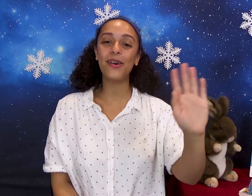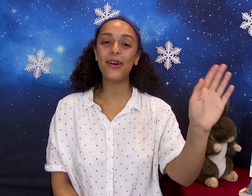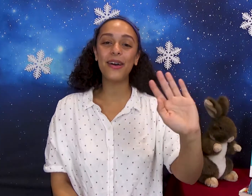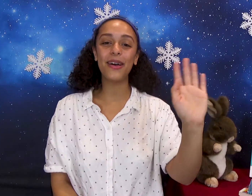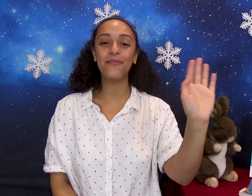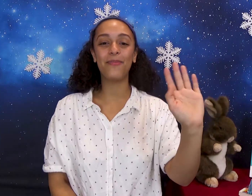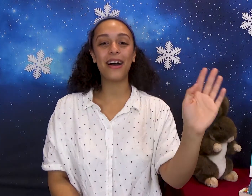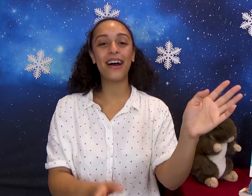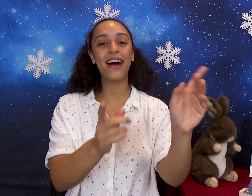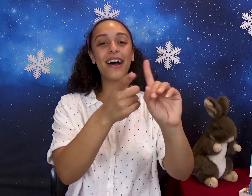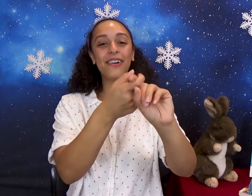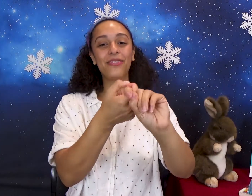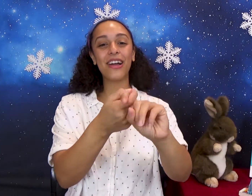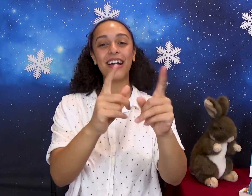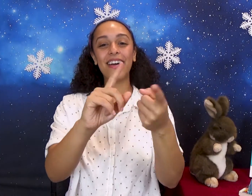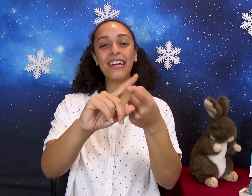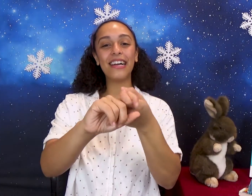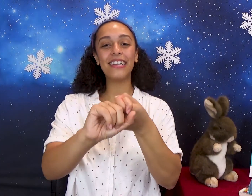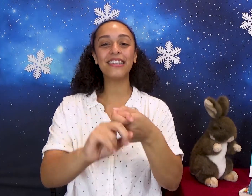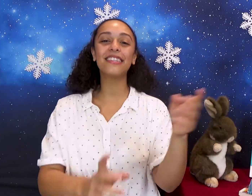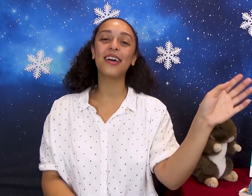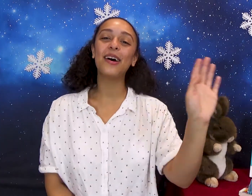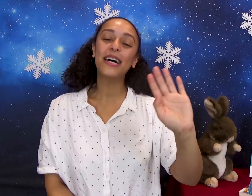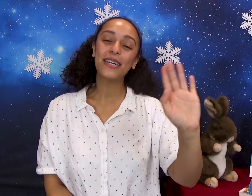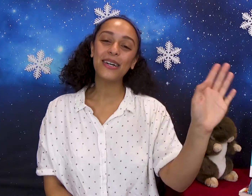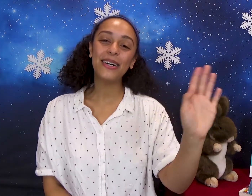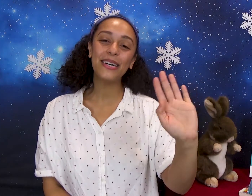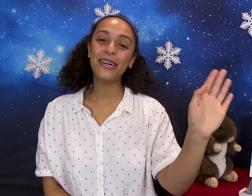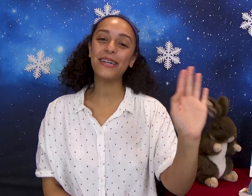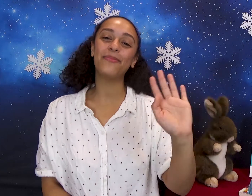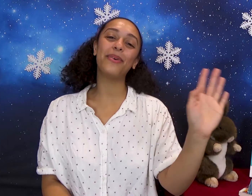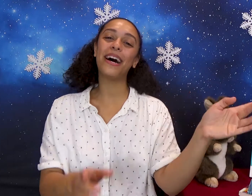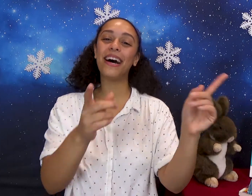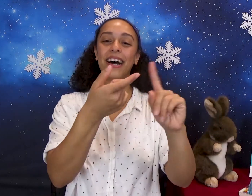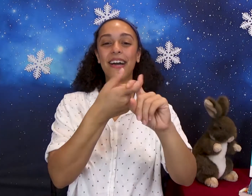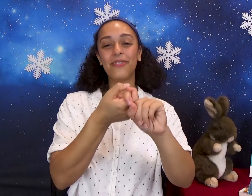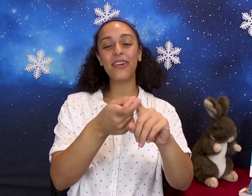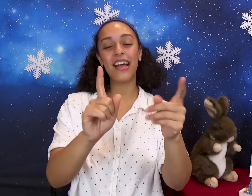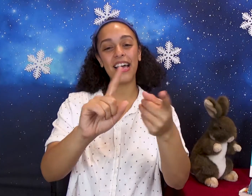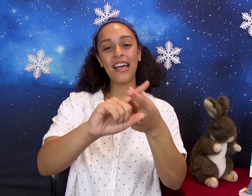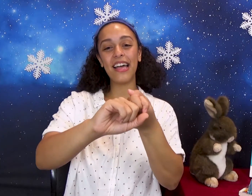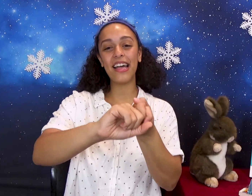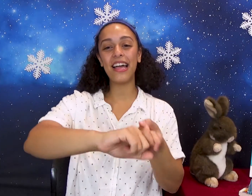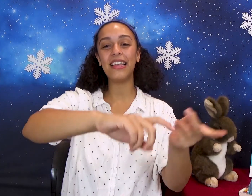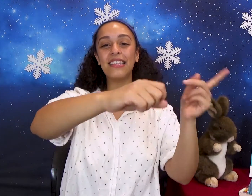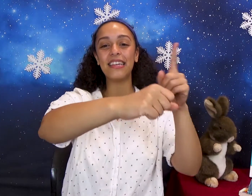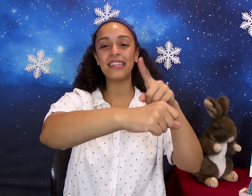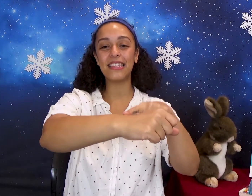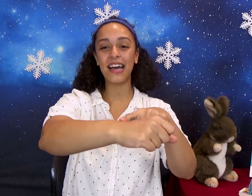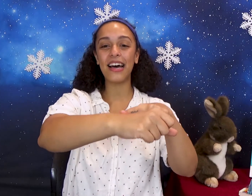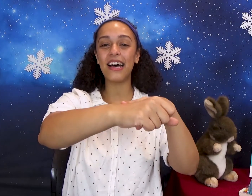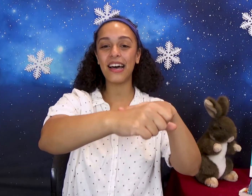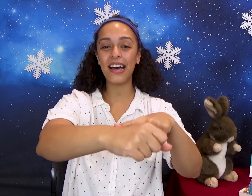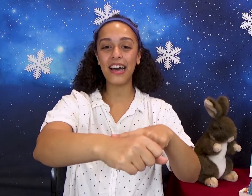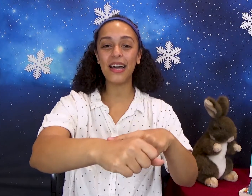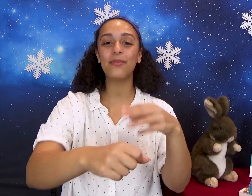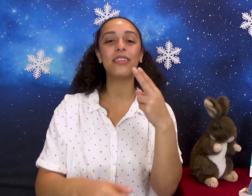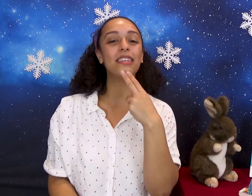Goodbye, friends. Goodbye, friends. It's time to